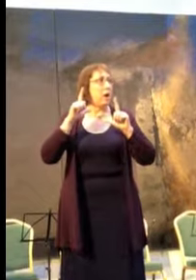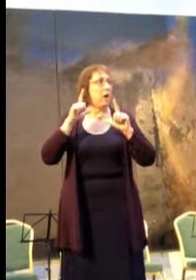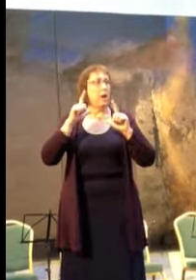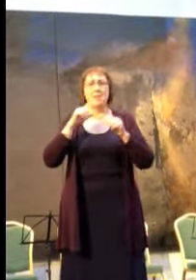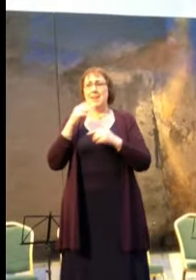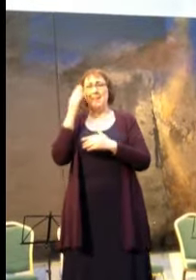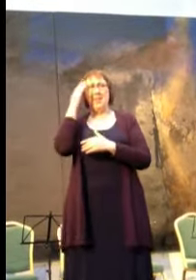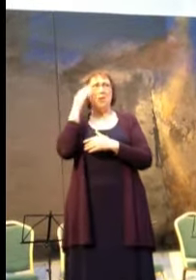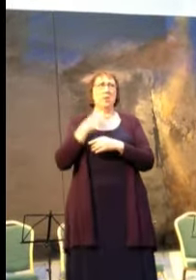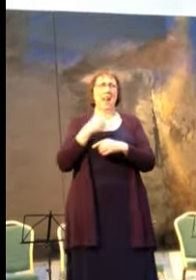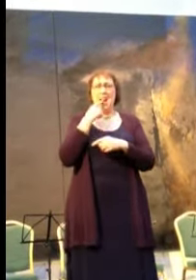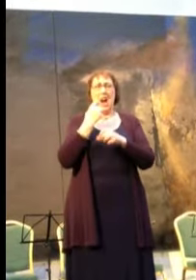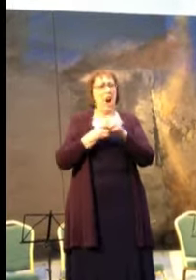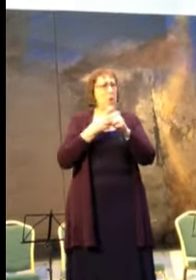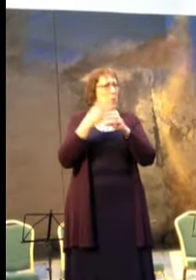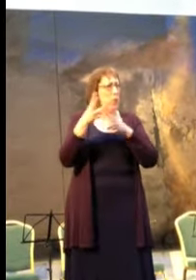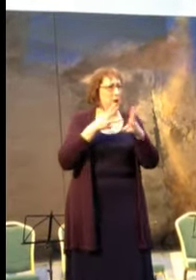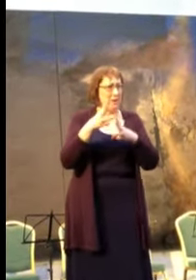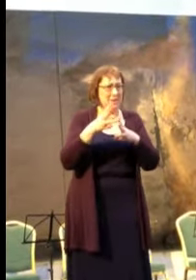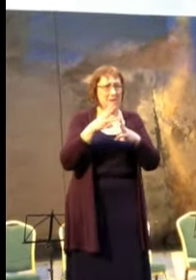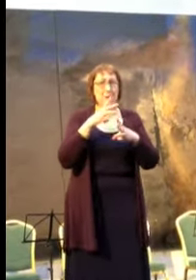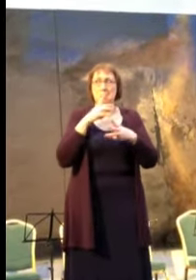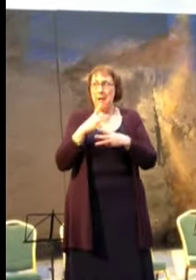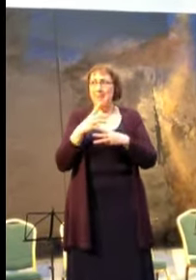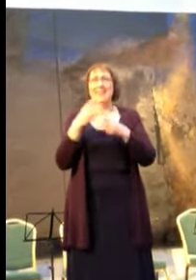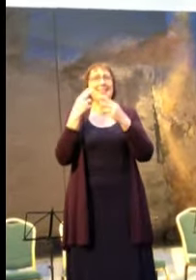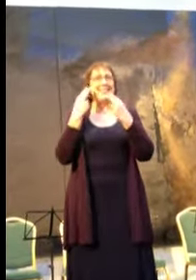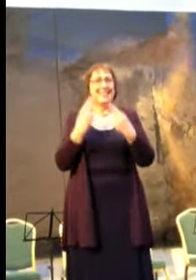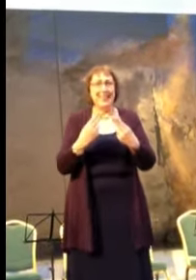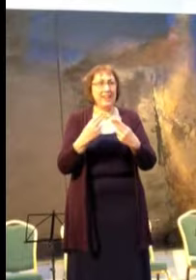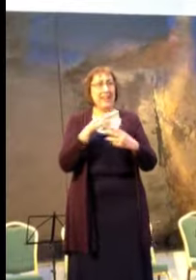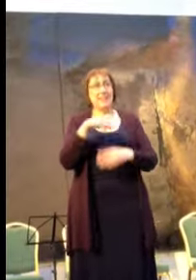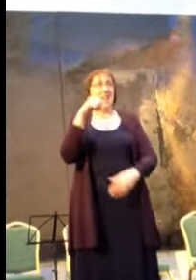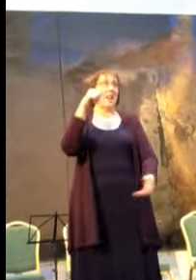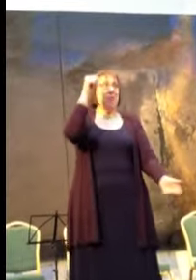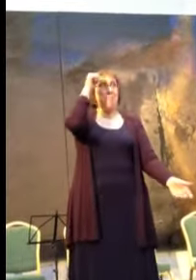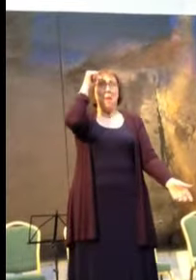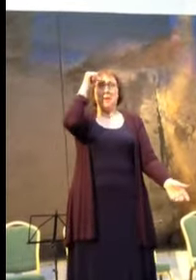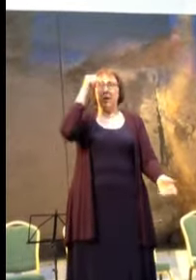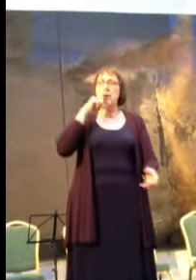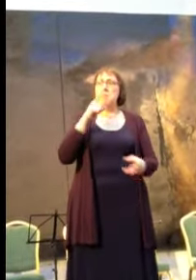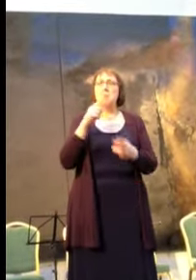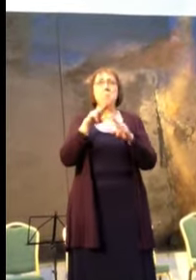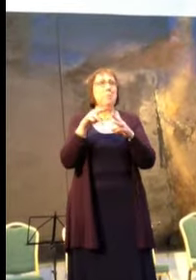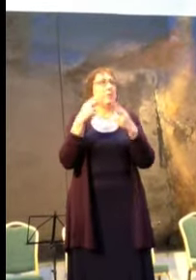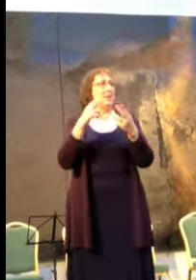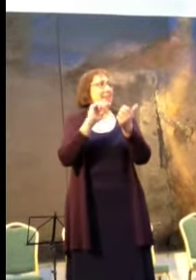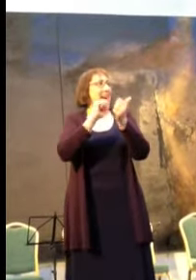not glamorous, are critical in building the conditions in which citizens are enabled to act as